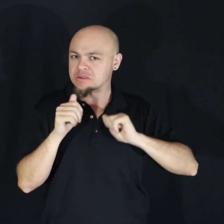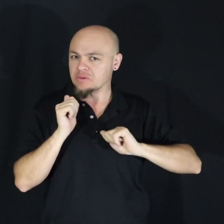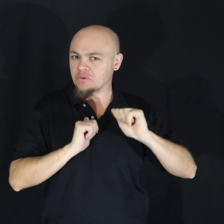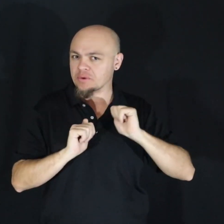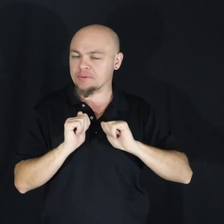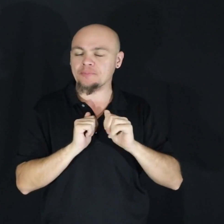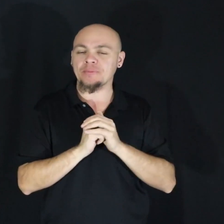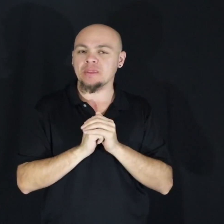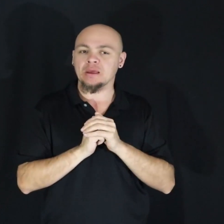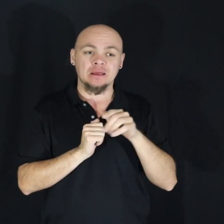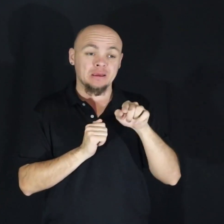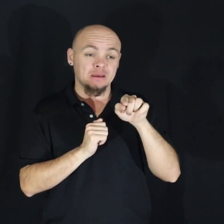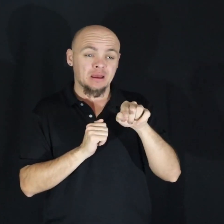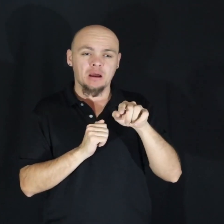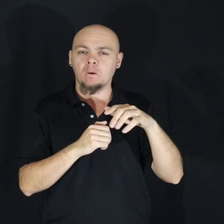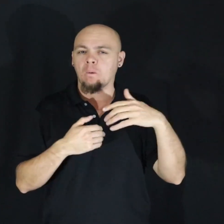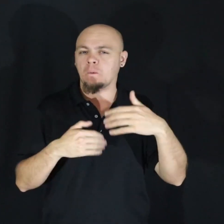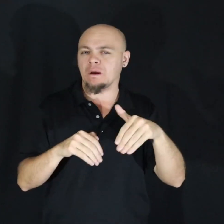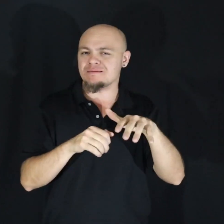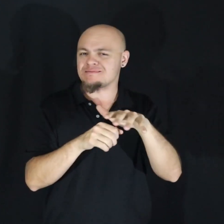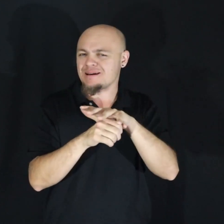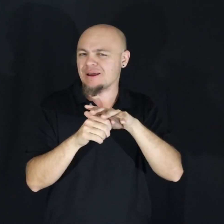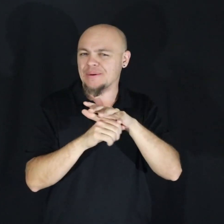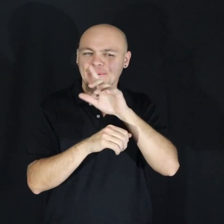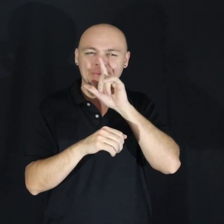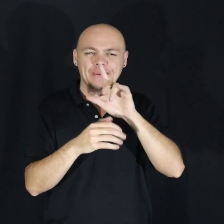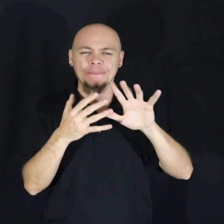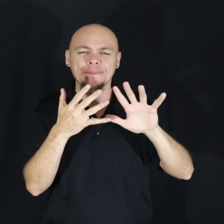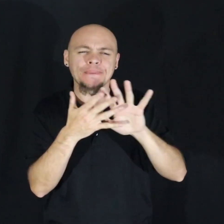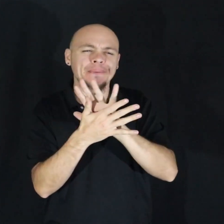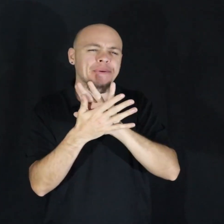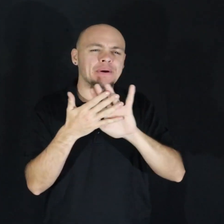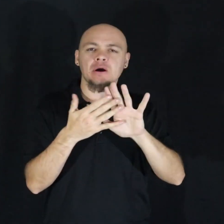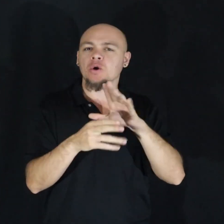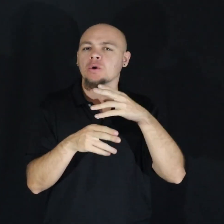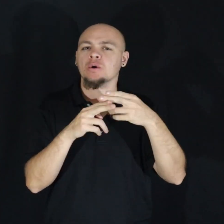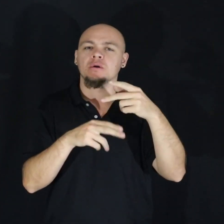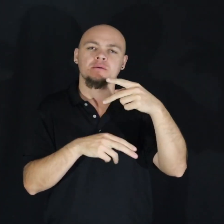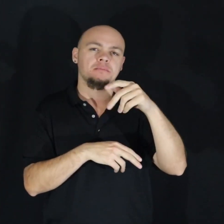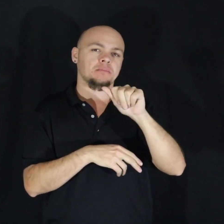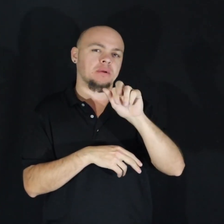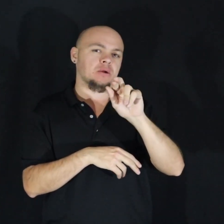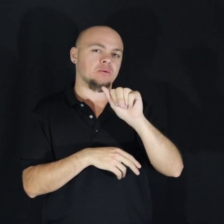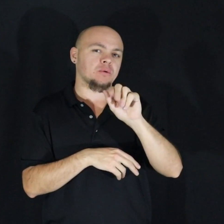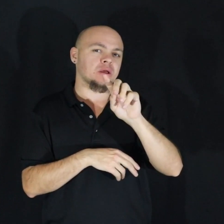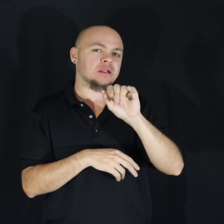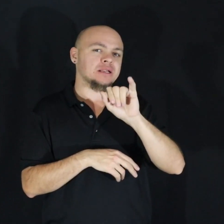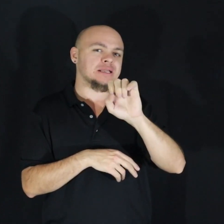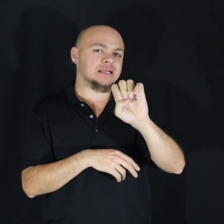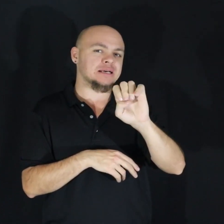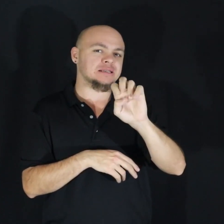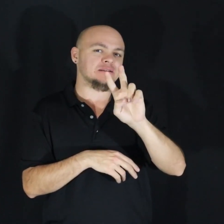It was a lively and bustling area called Paradise Valley.